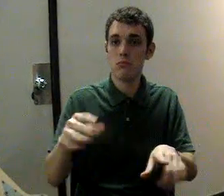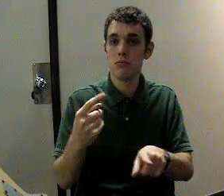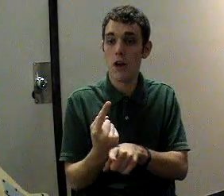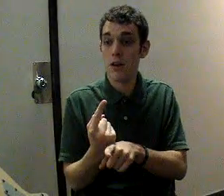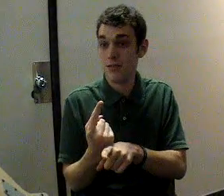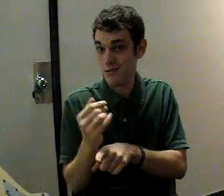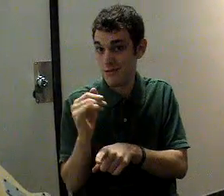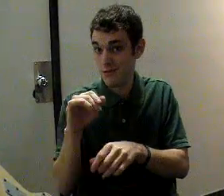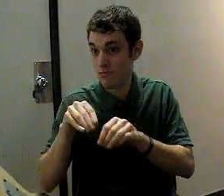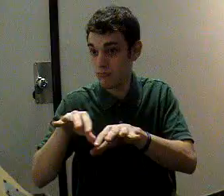Huh?